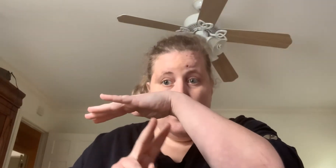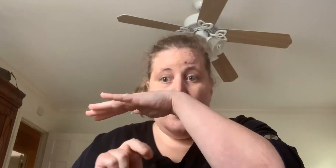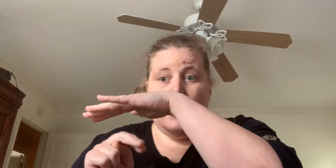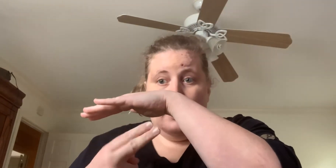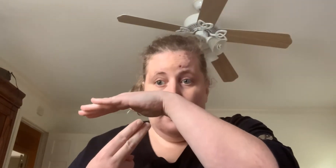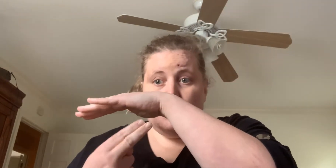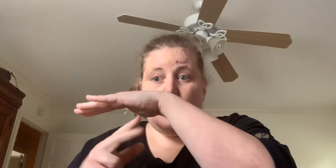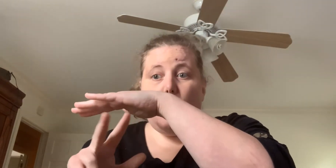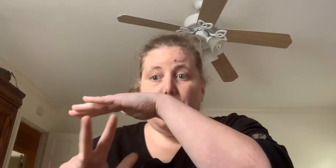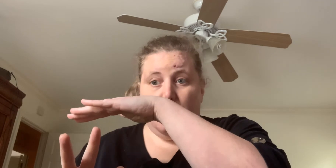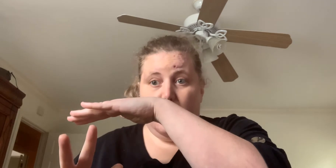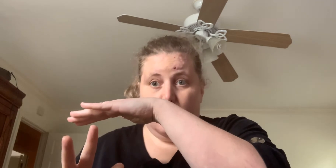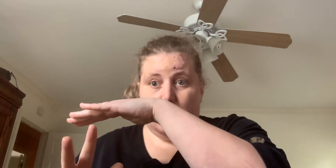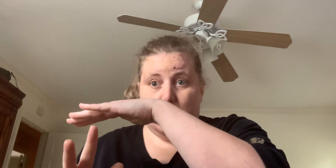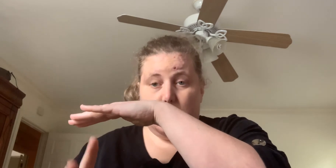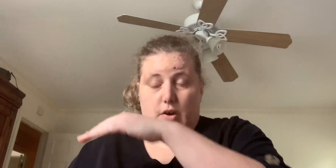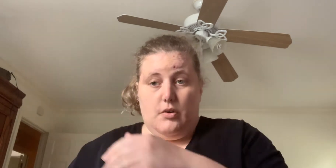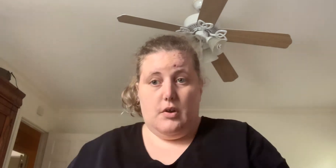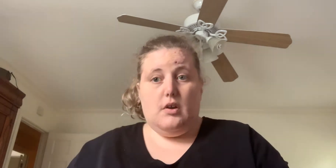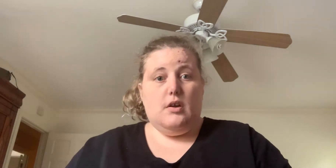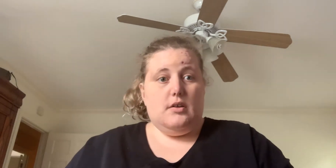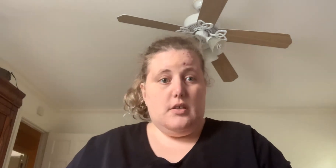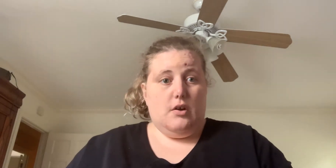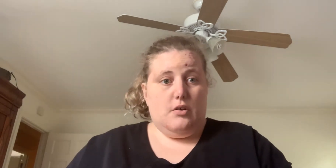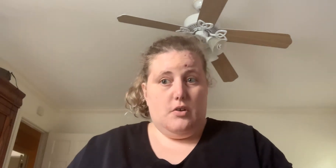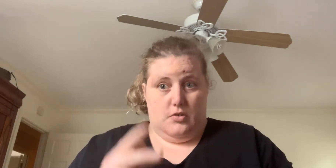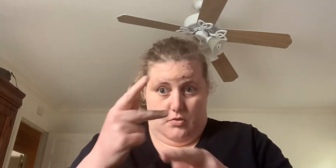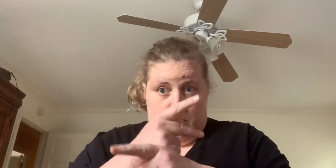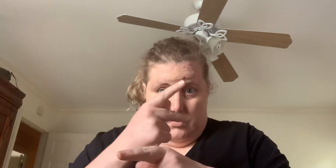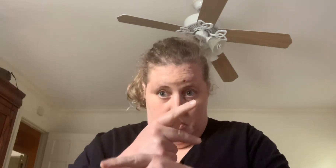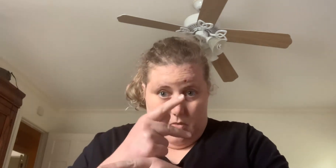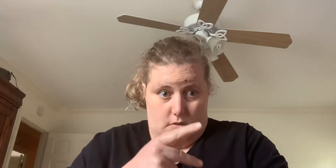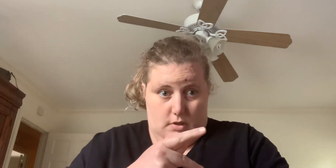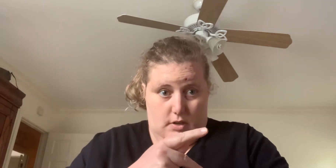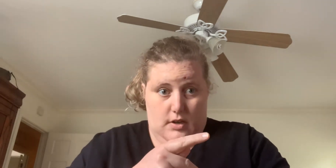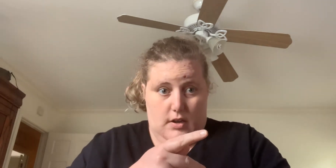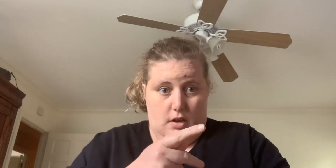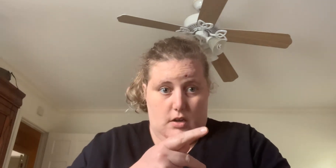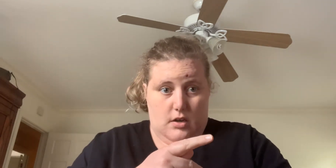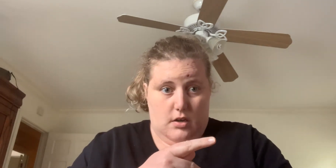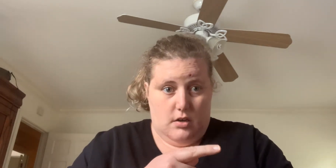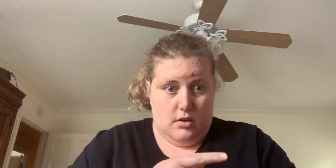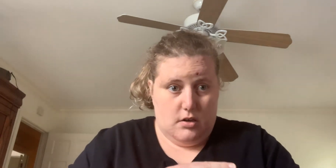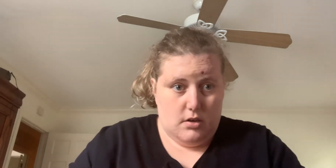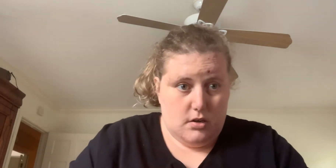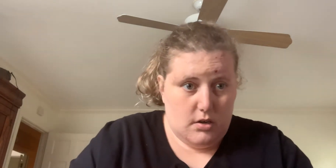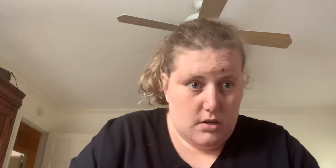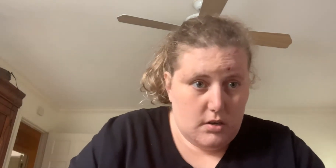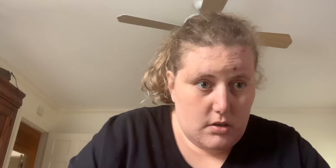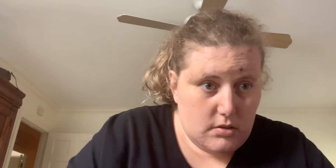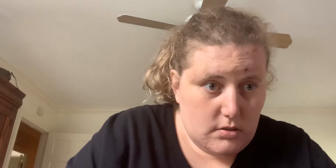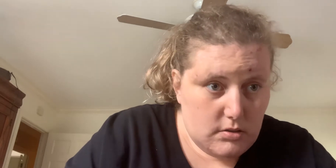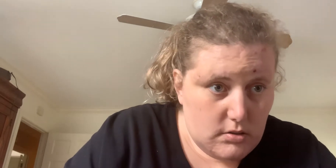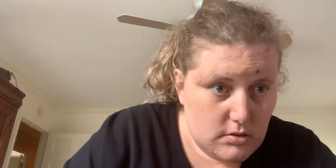in order to produce 6 moles of ammonia, we need 9 moles